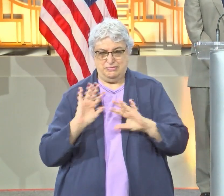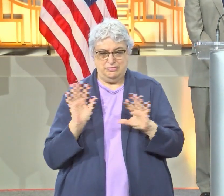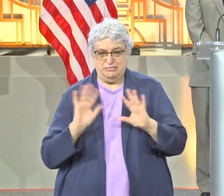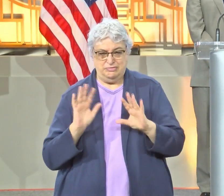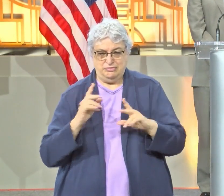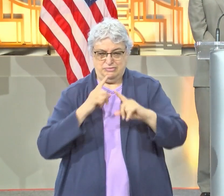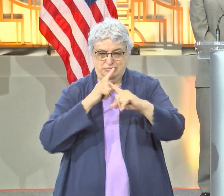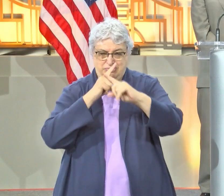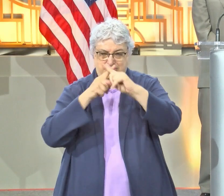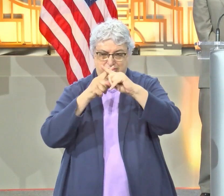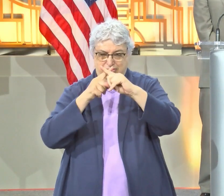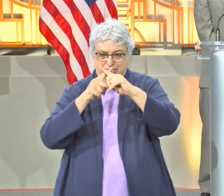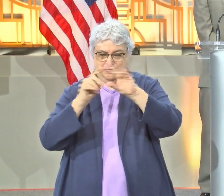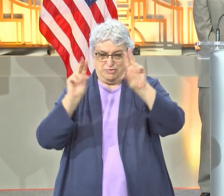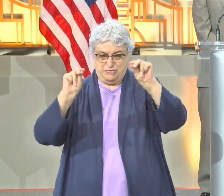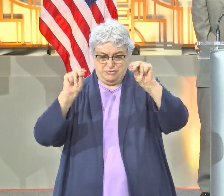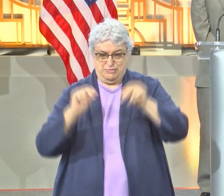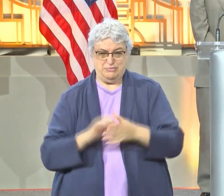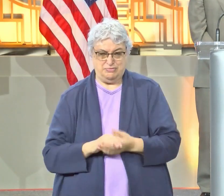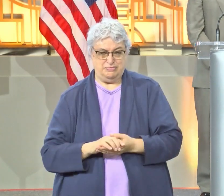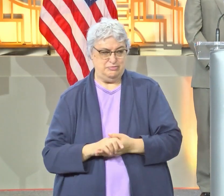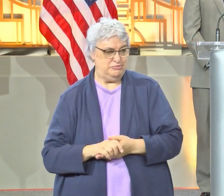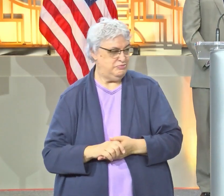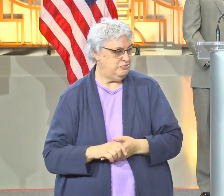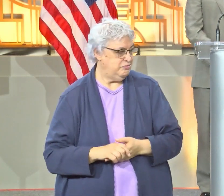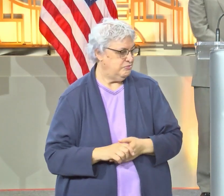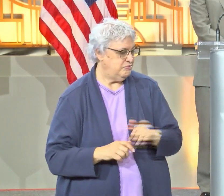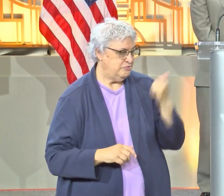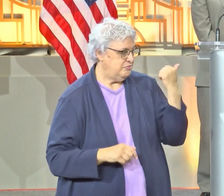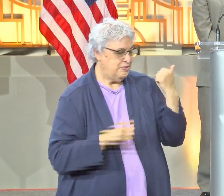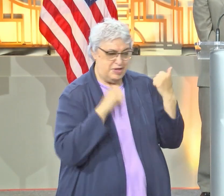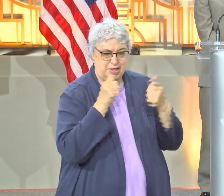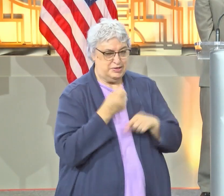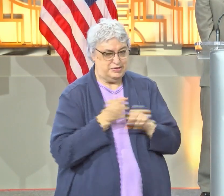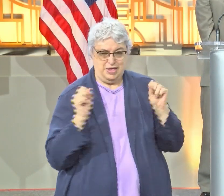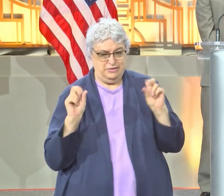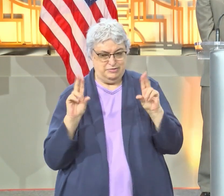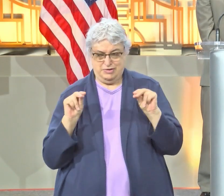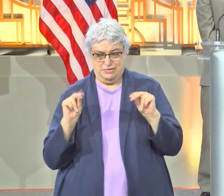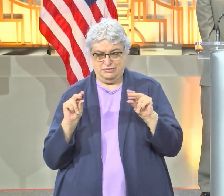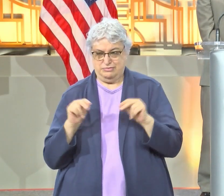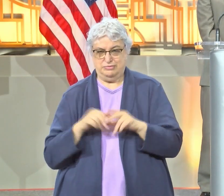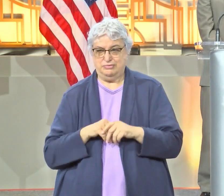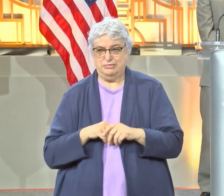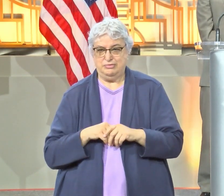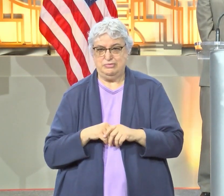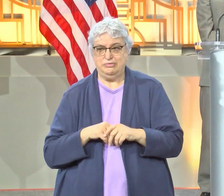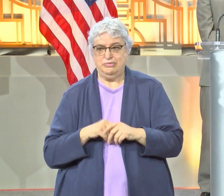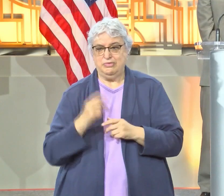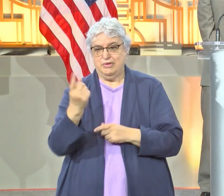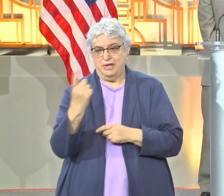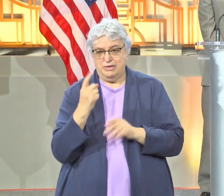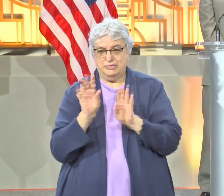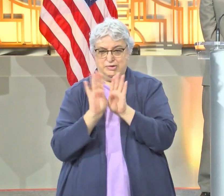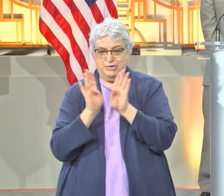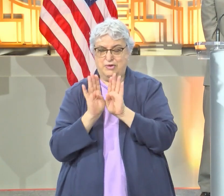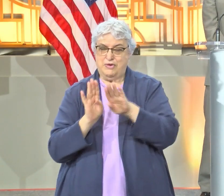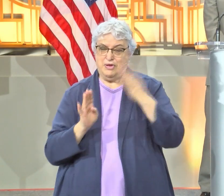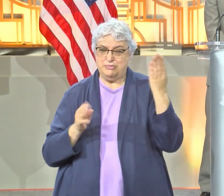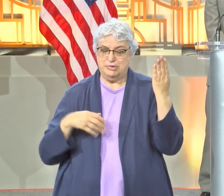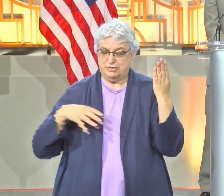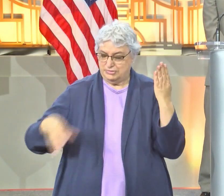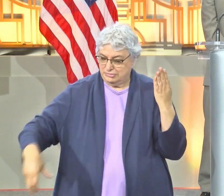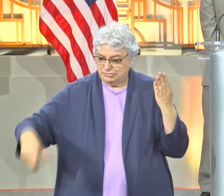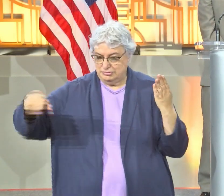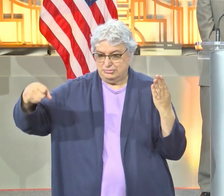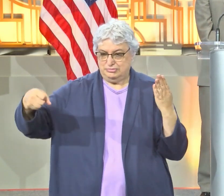Put an X on this one, okay? This is not the safe way, where you are having them come to your door and they're